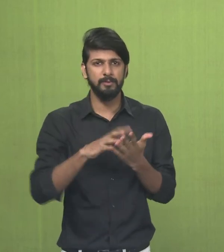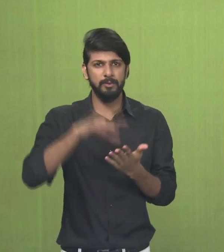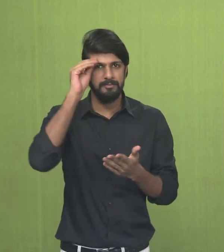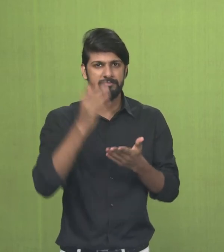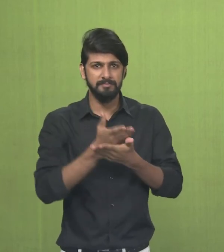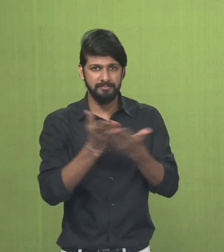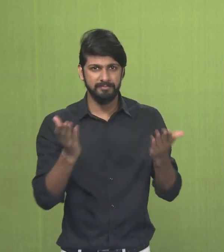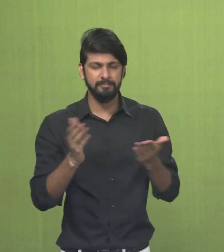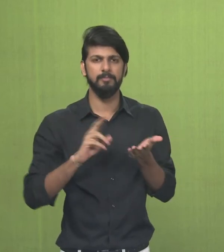Hello learners,